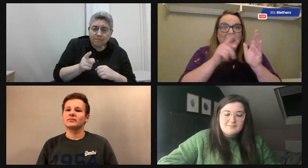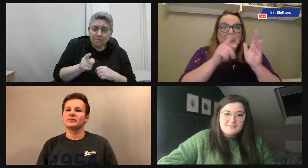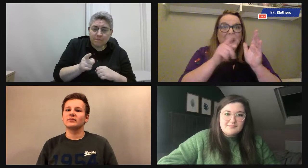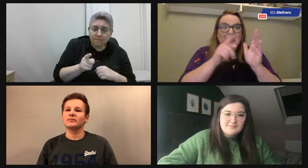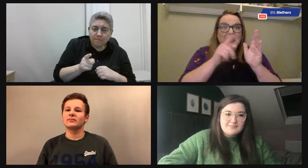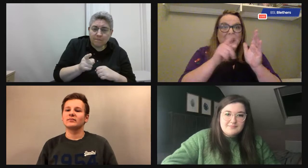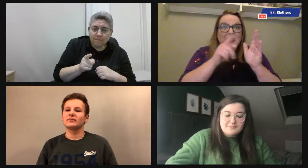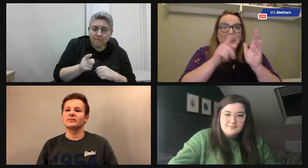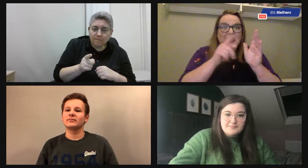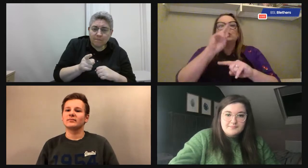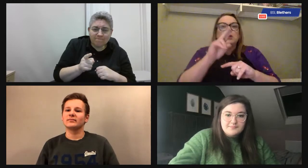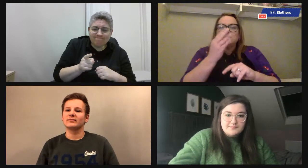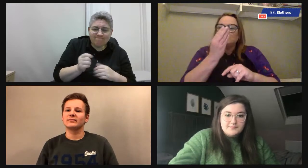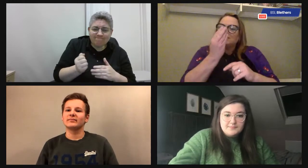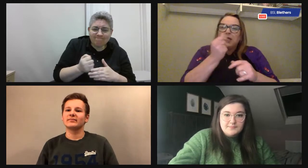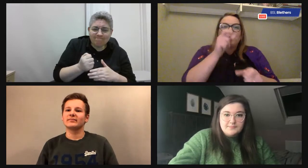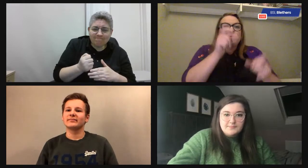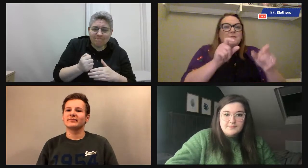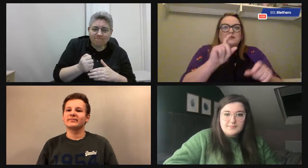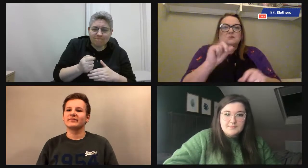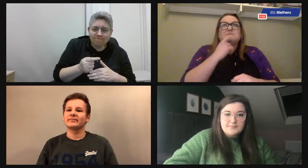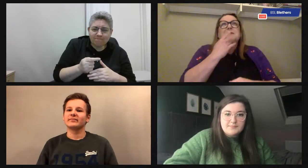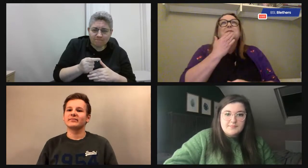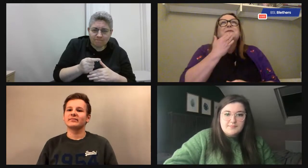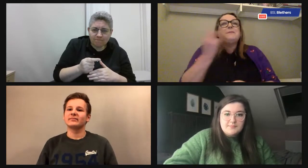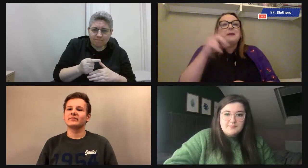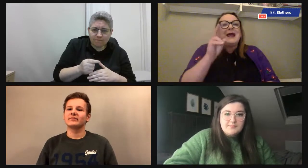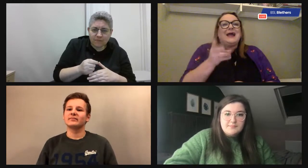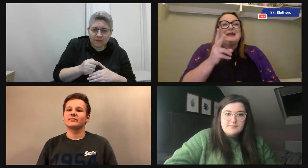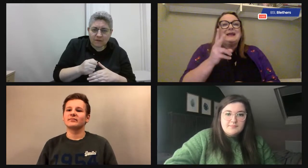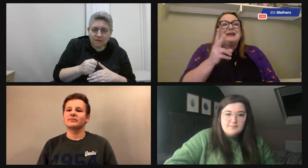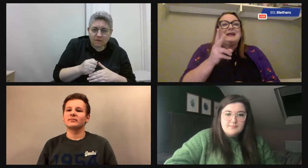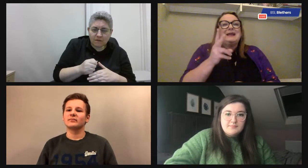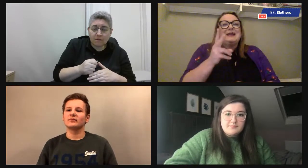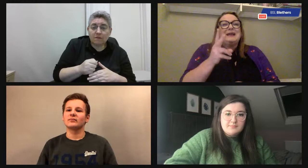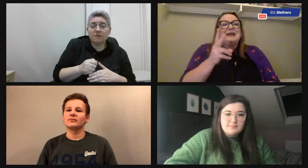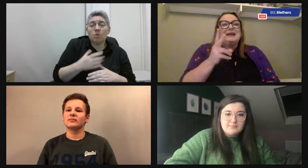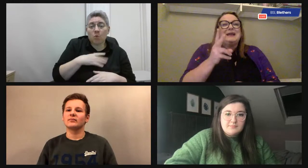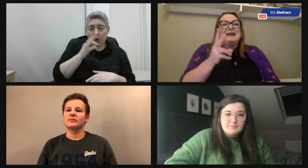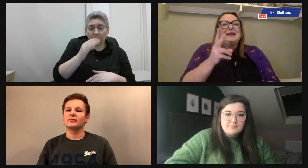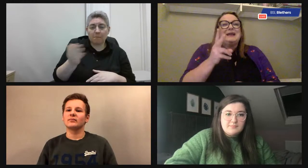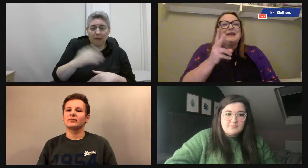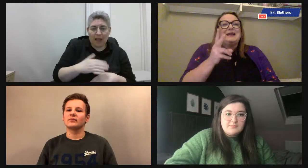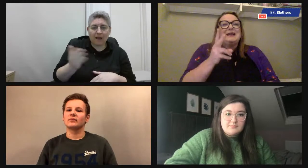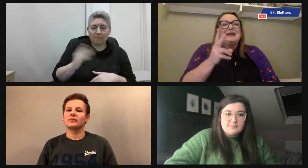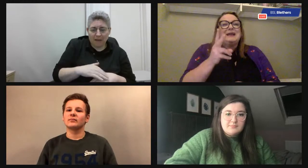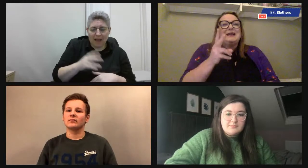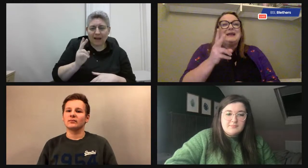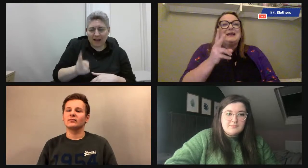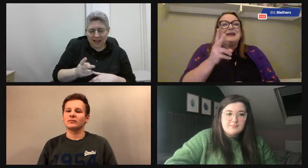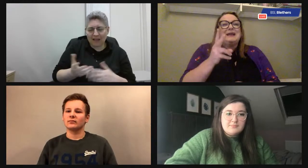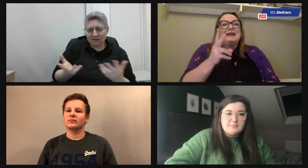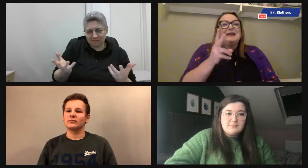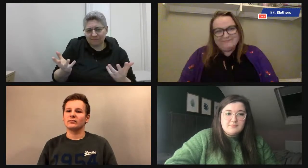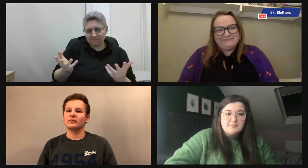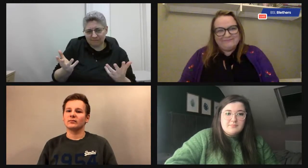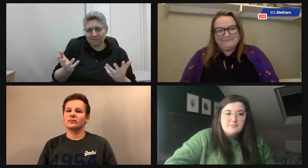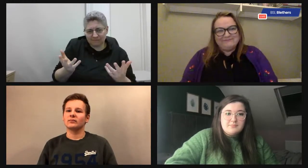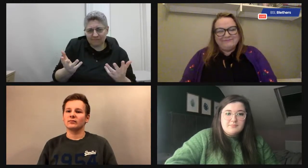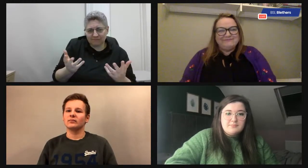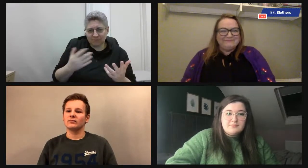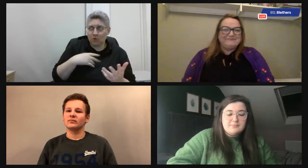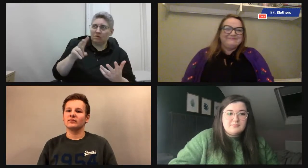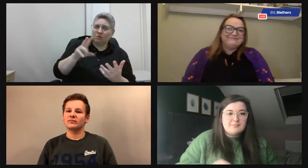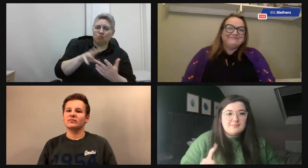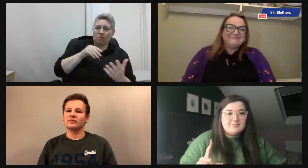add, Yeah. hang on a sec. Oh, some young people are always begging you to come back again when I go up